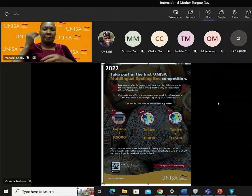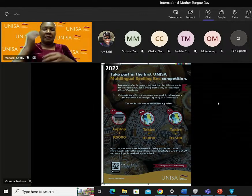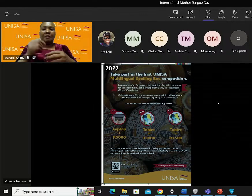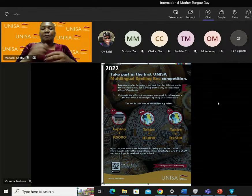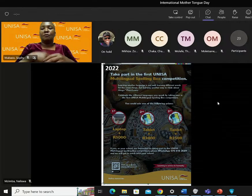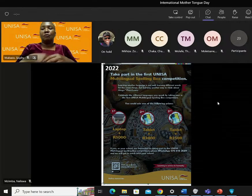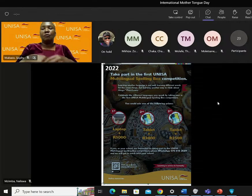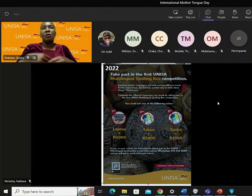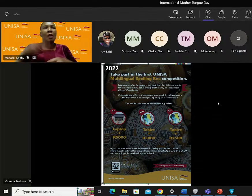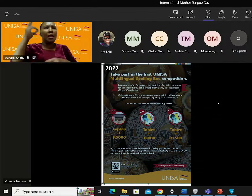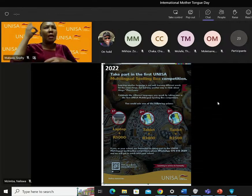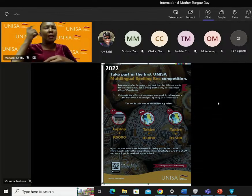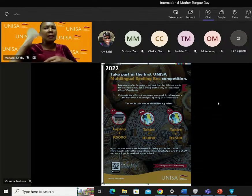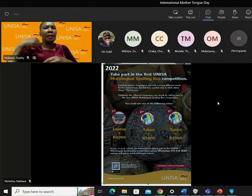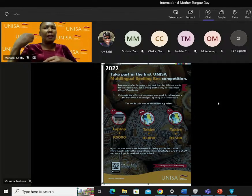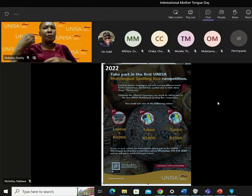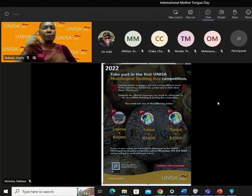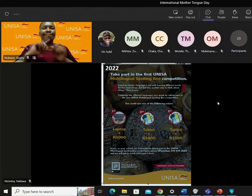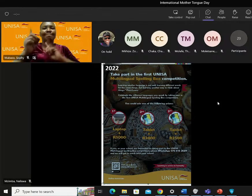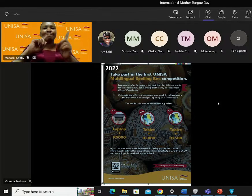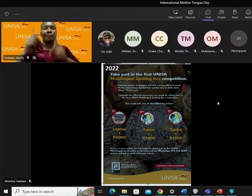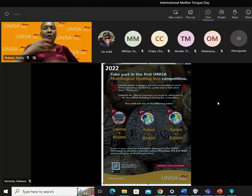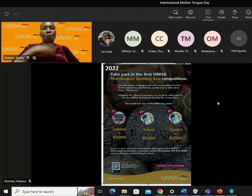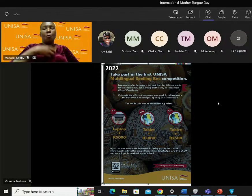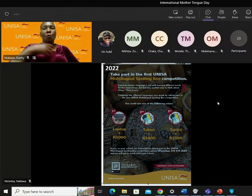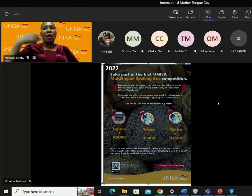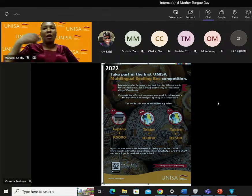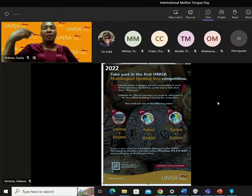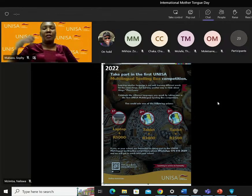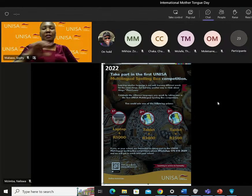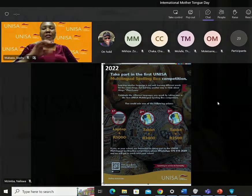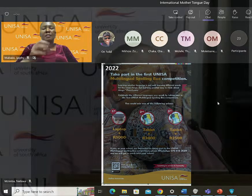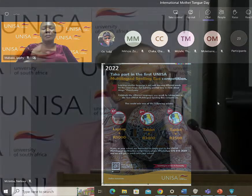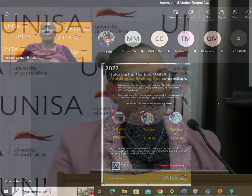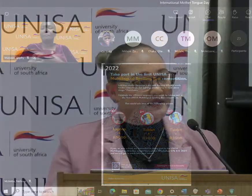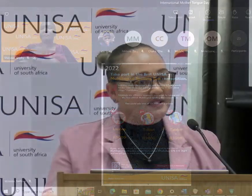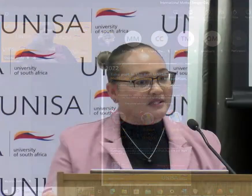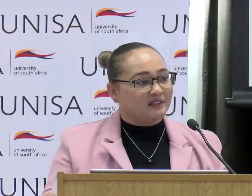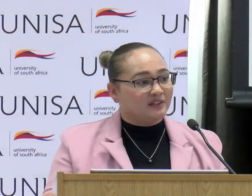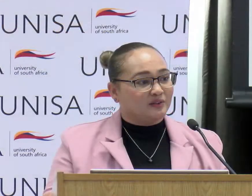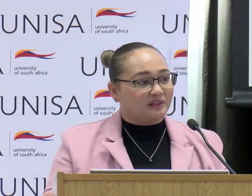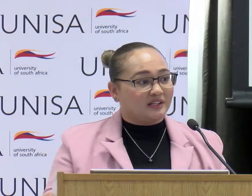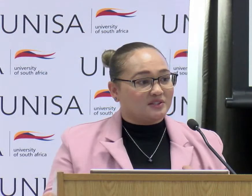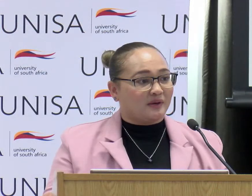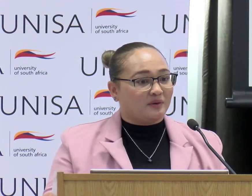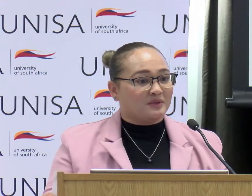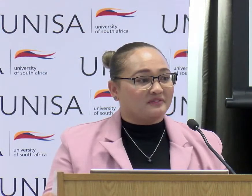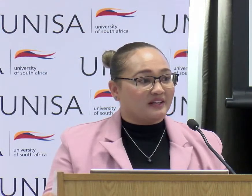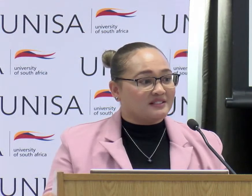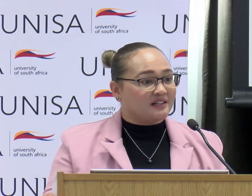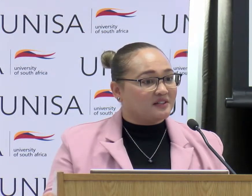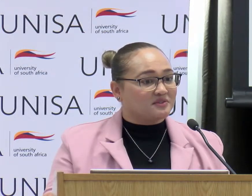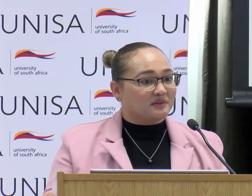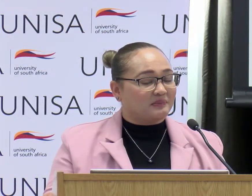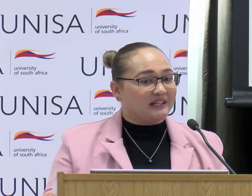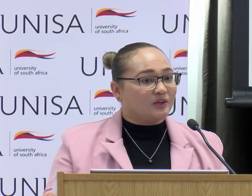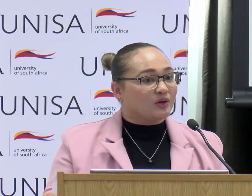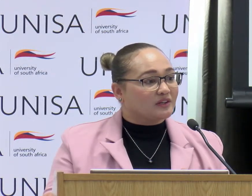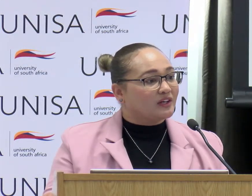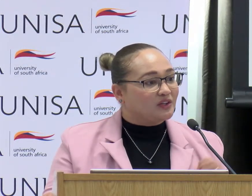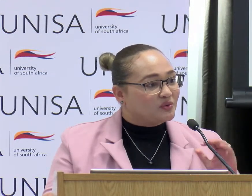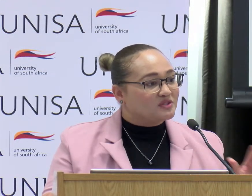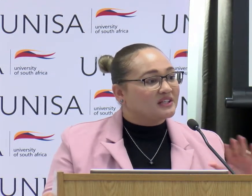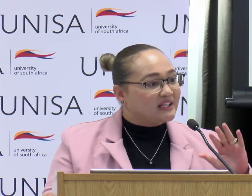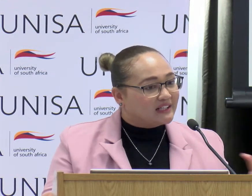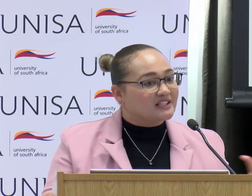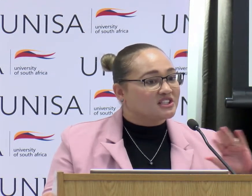their own languages and pronunciate using the sounds from their own languages. Dr. Letswalo was very serious with me. They're not